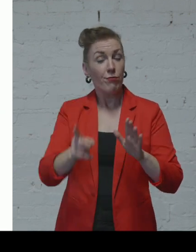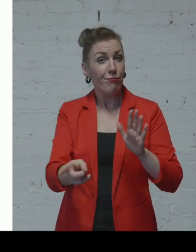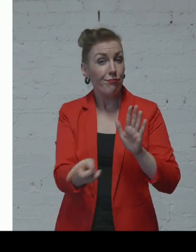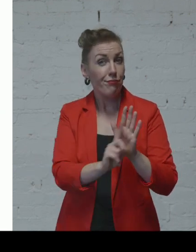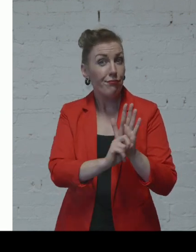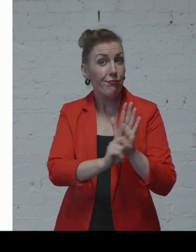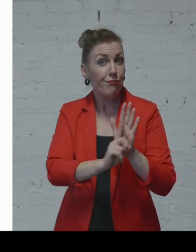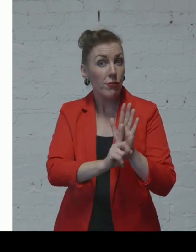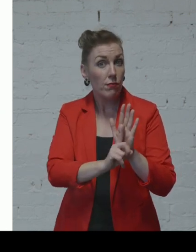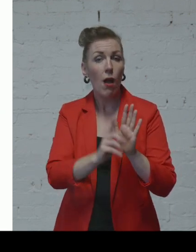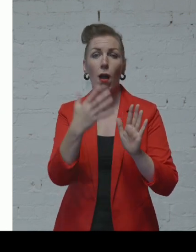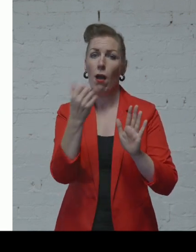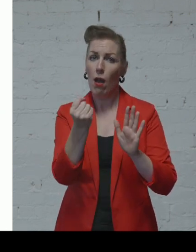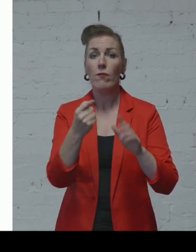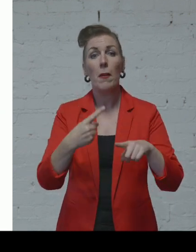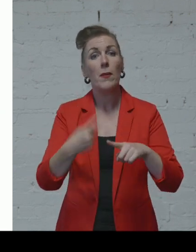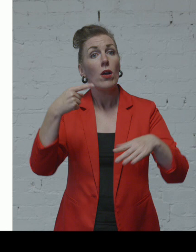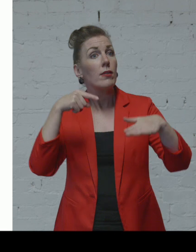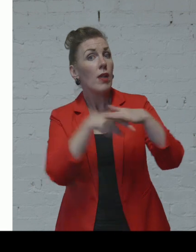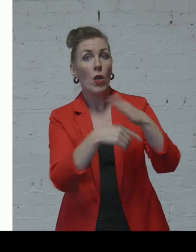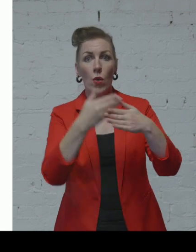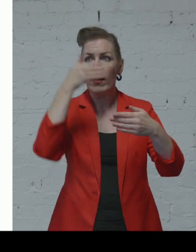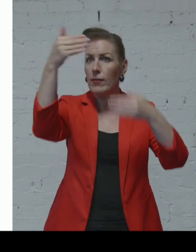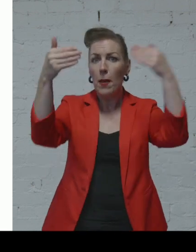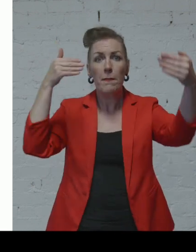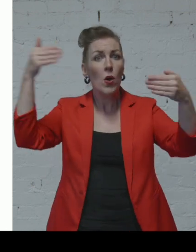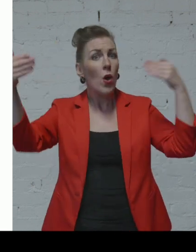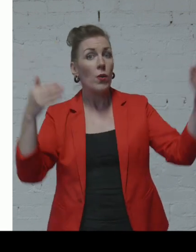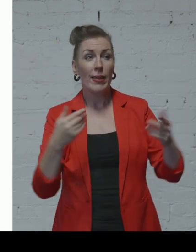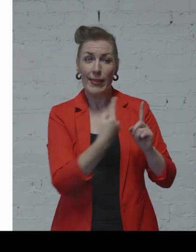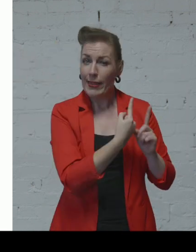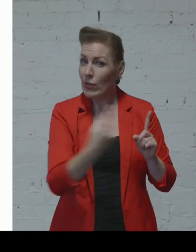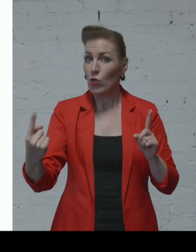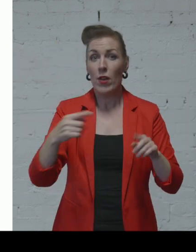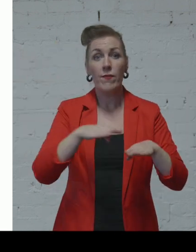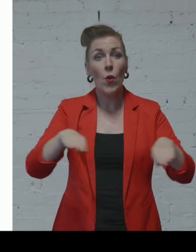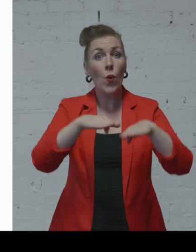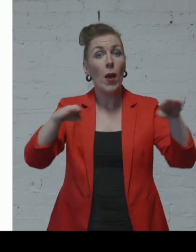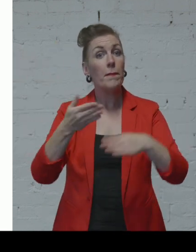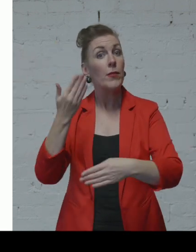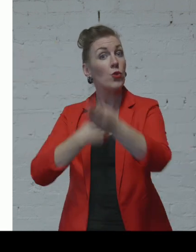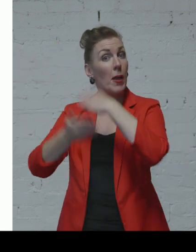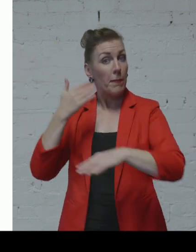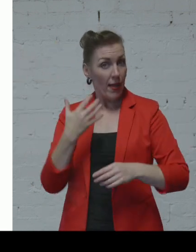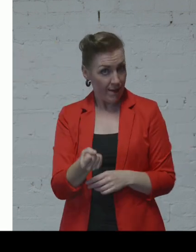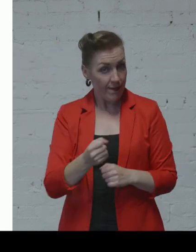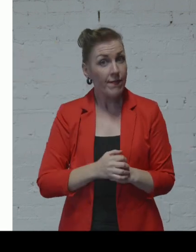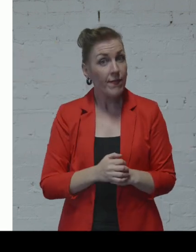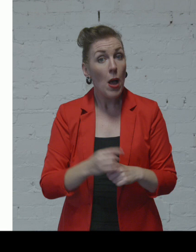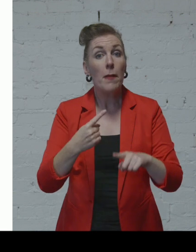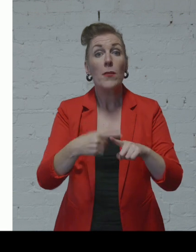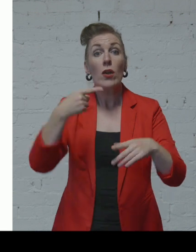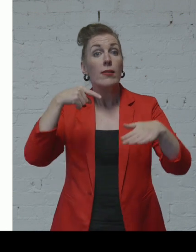In case of an emergency, a warning sound and an announcement will be made. There are signposted emergency exits from each floor of the museum.